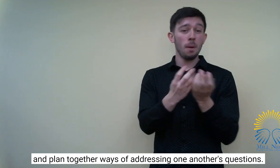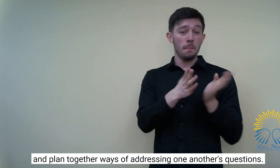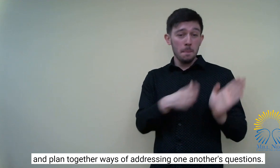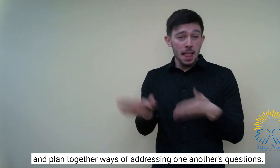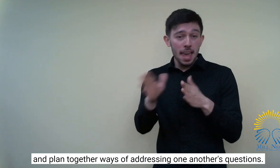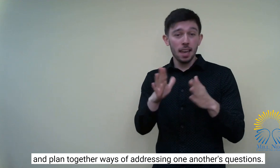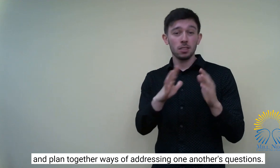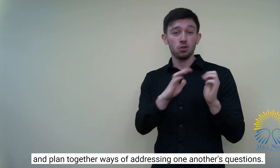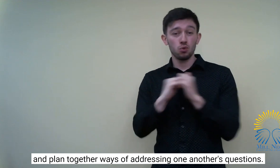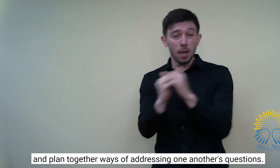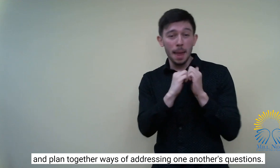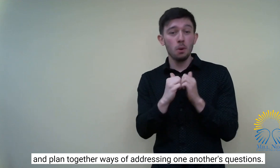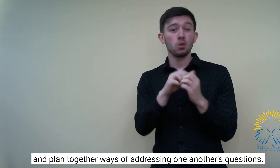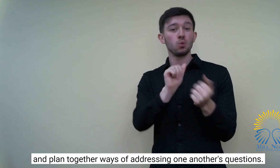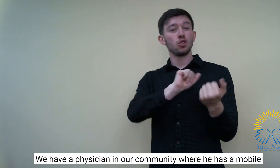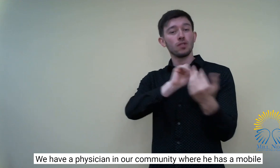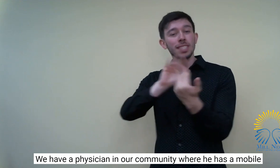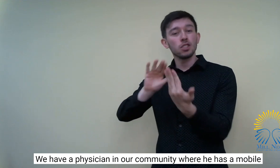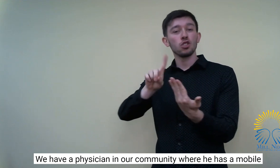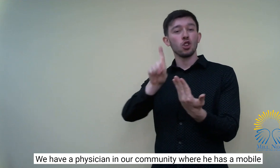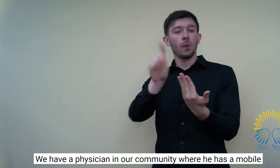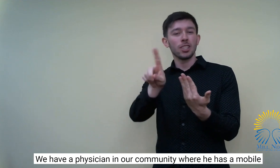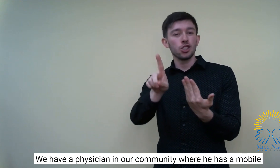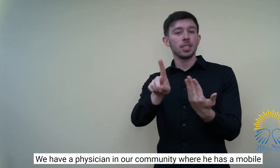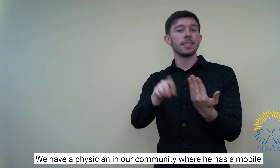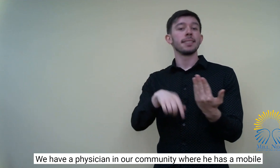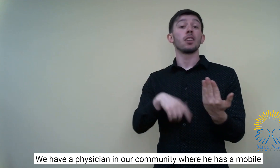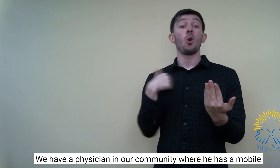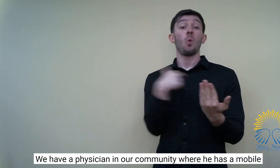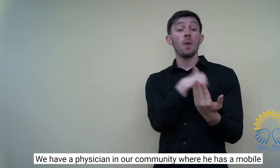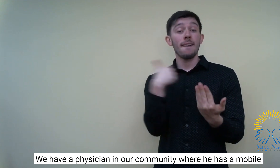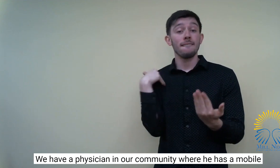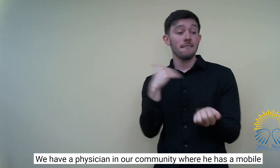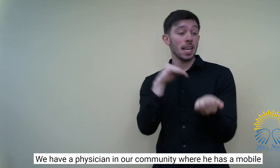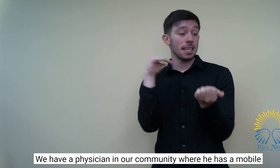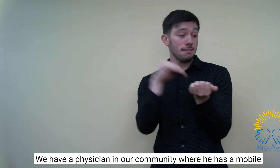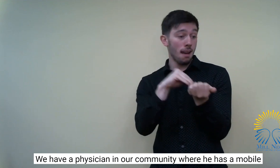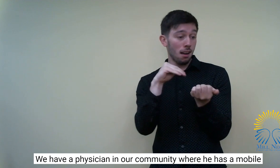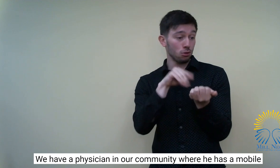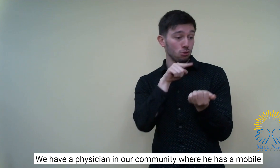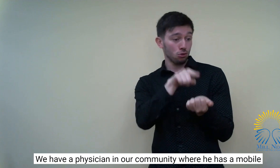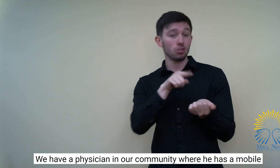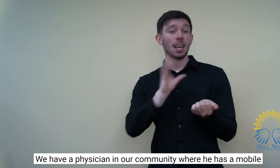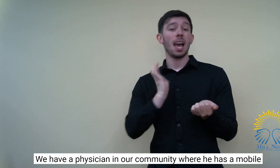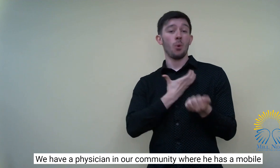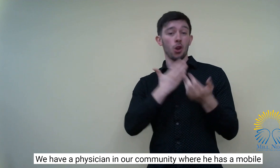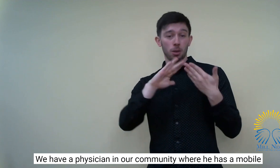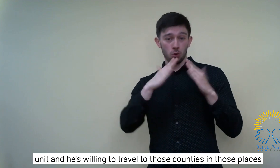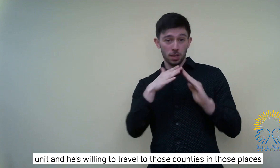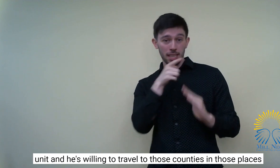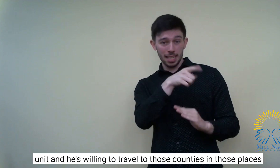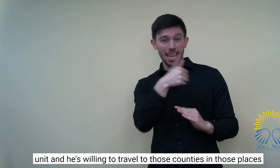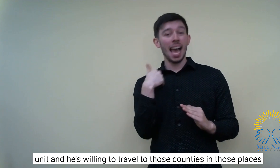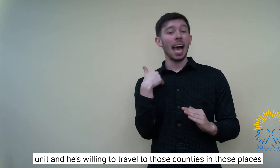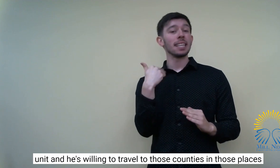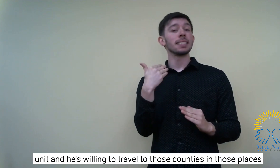another's questions. We have a physician in our community where he has a mobile unit and he's willing